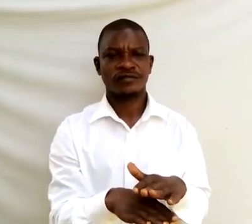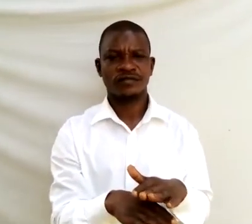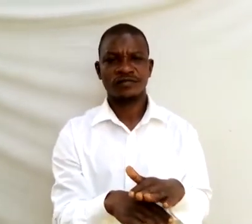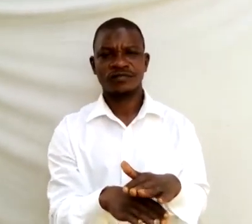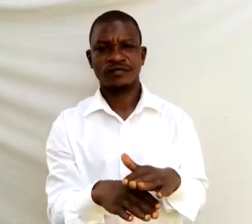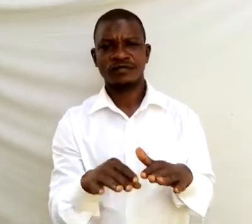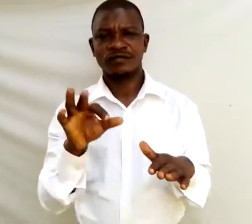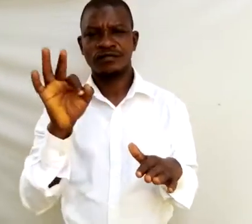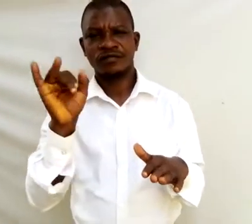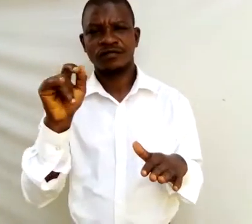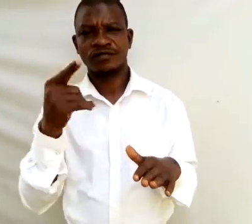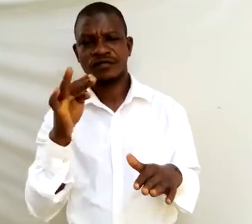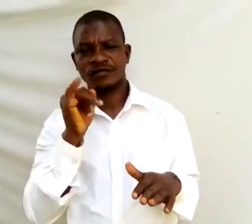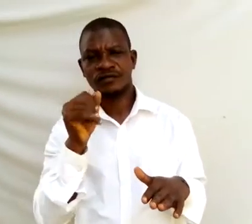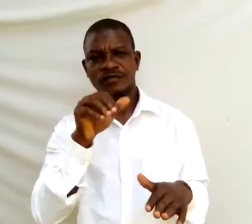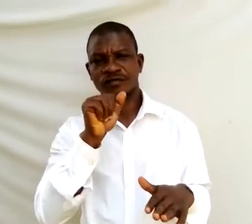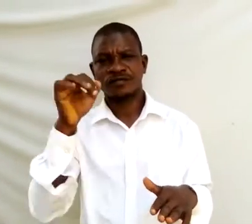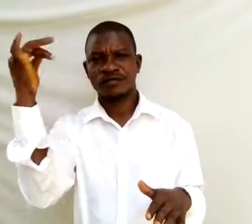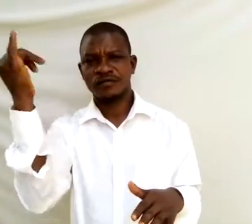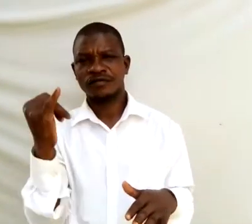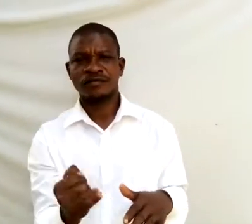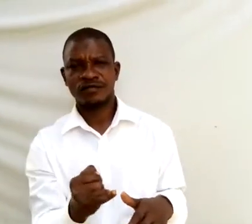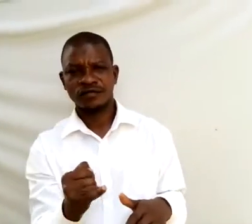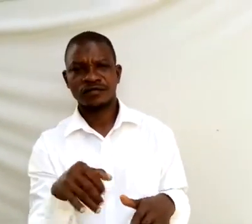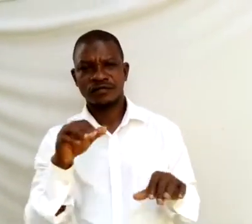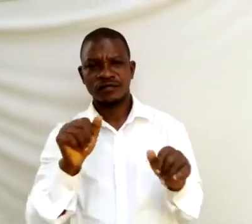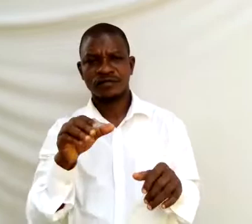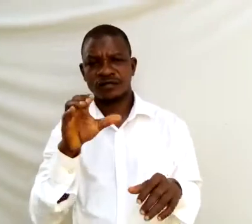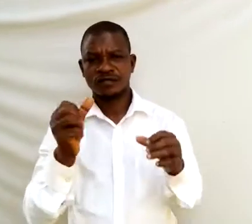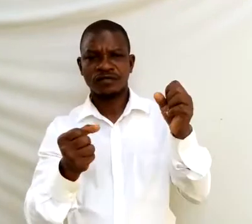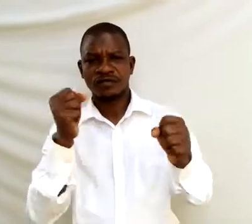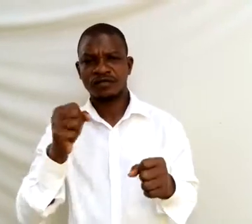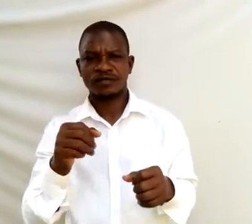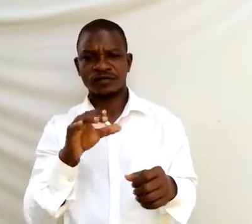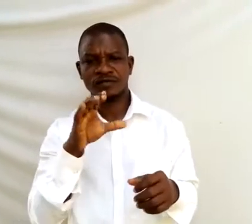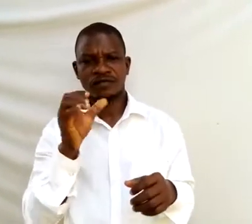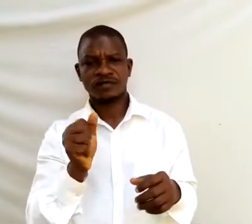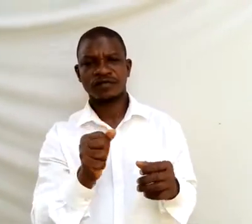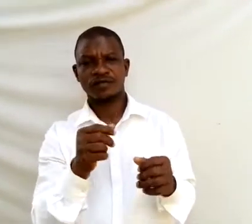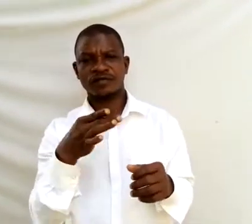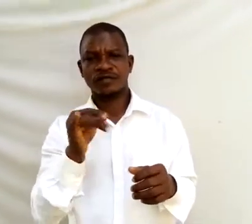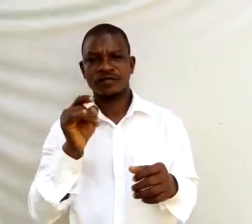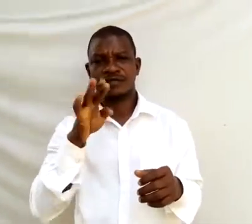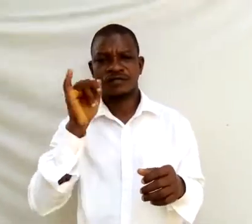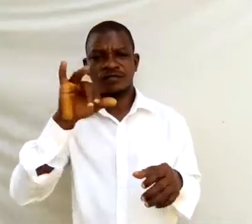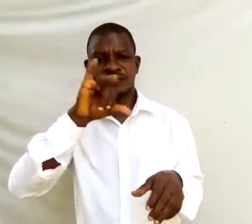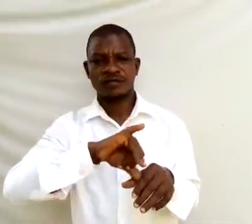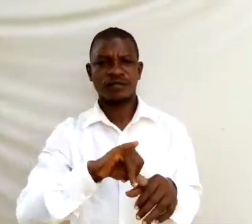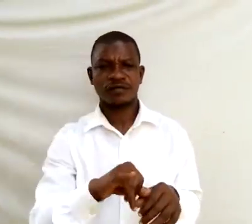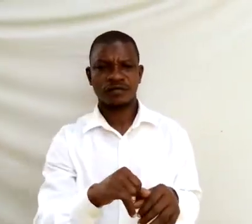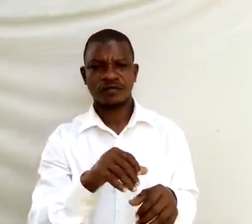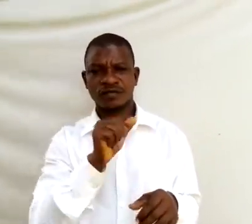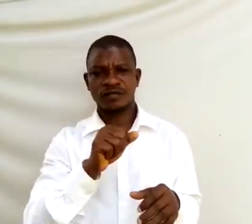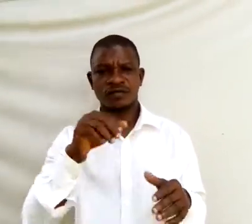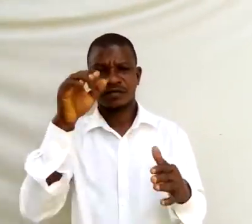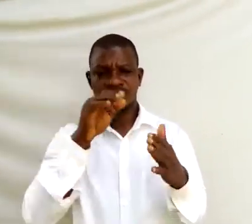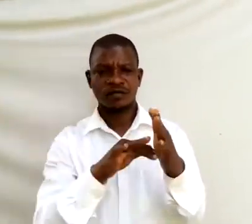Figure A diagram, cars. Figure B, petrol. A decrease in